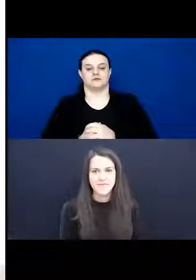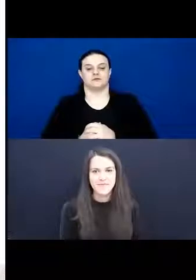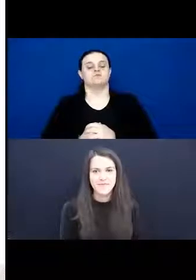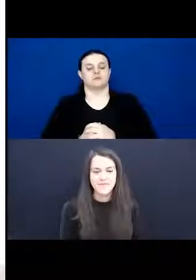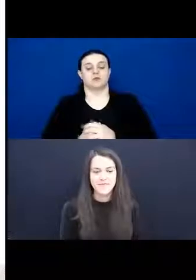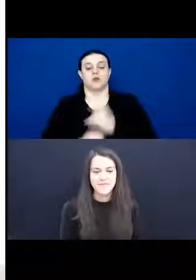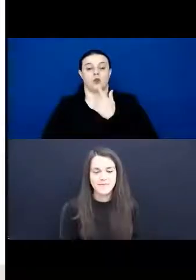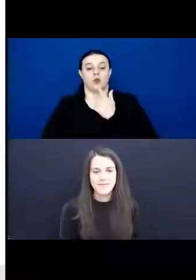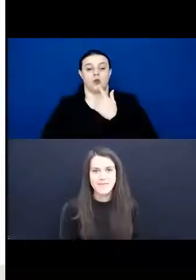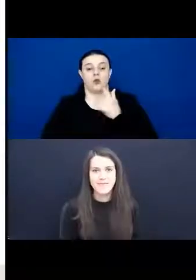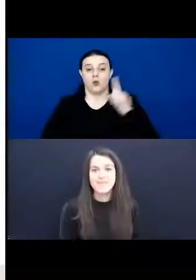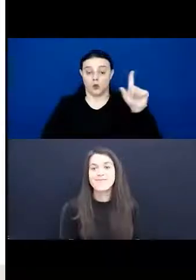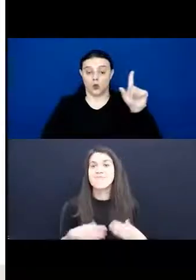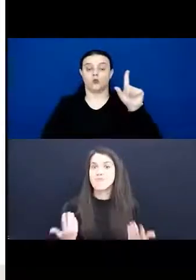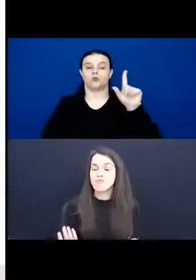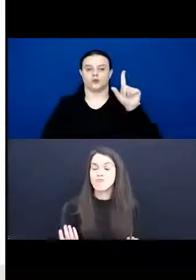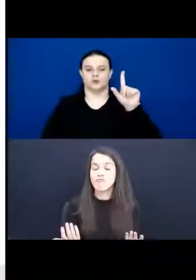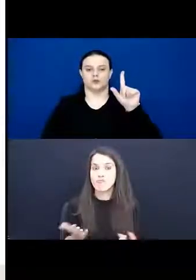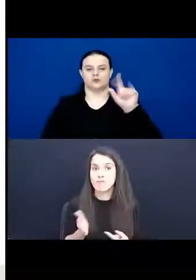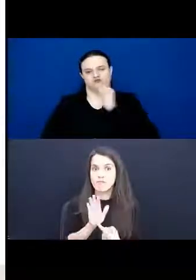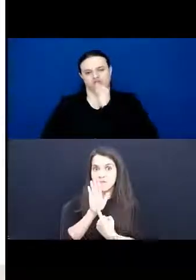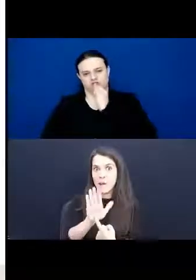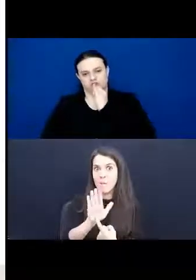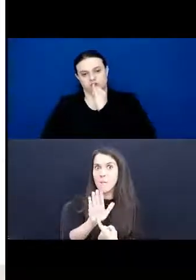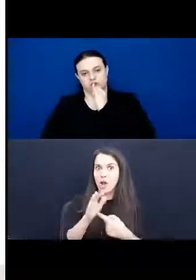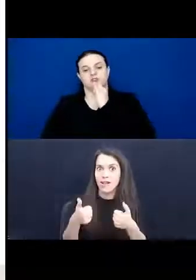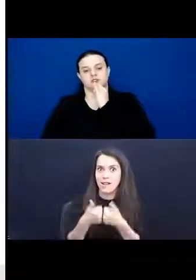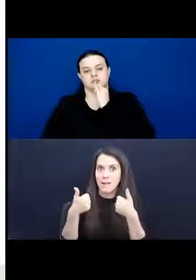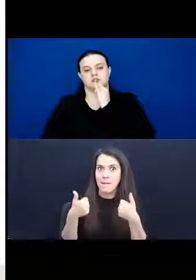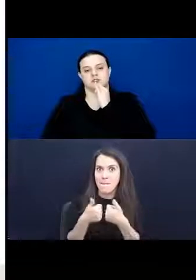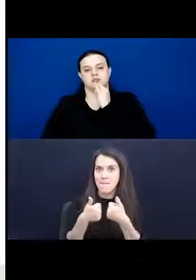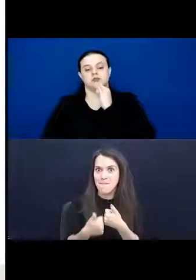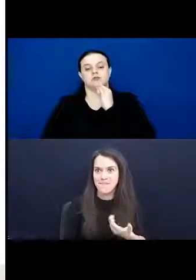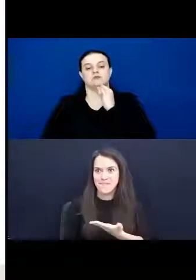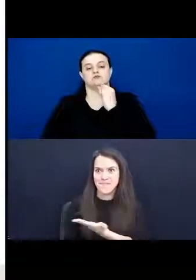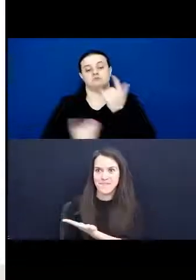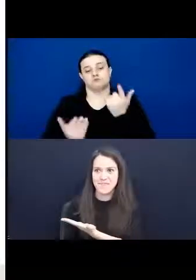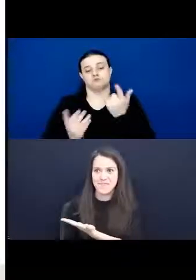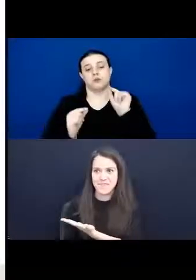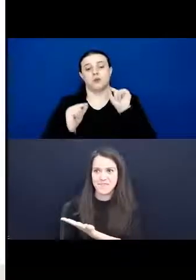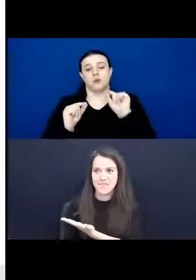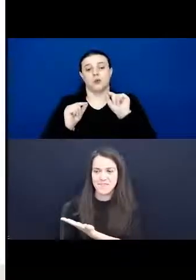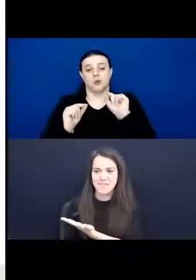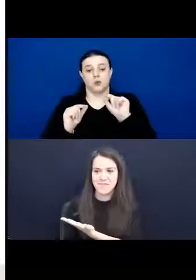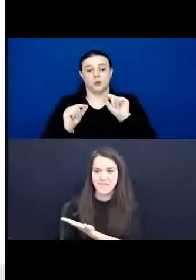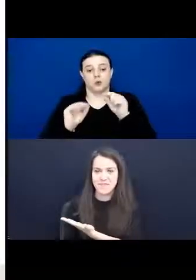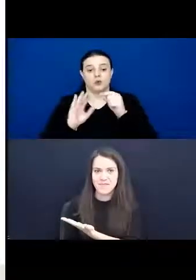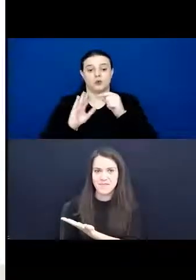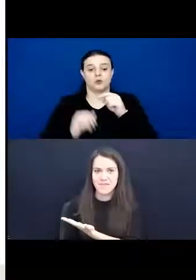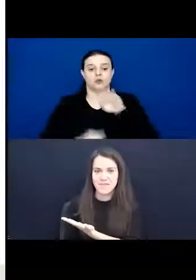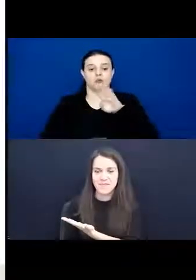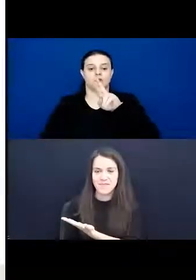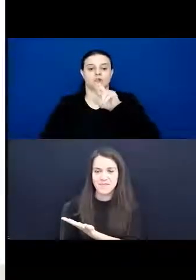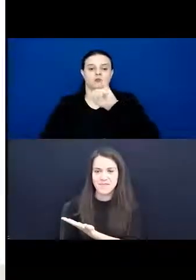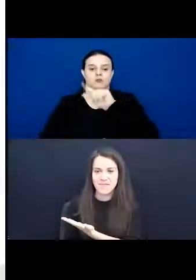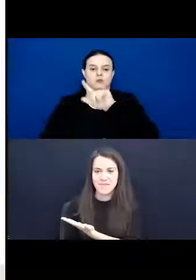Another popular example of game-based learning is the Braille Play project.